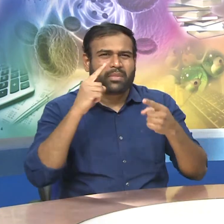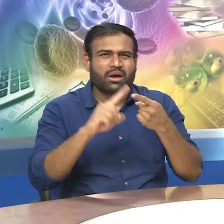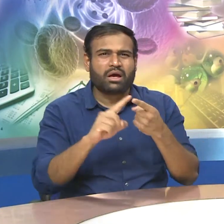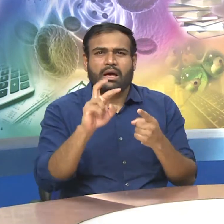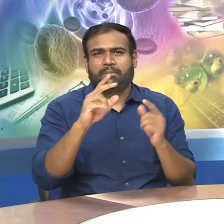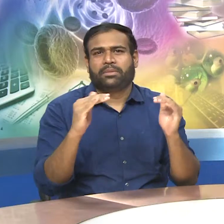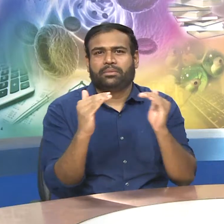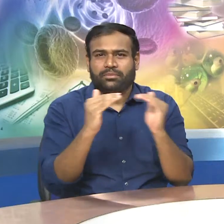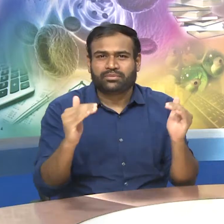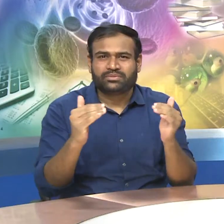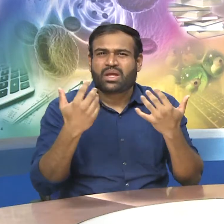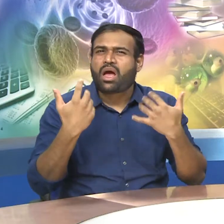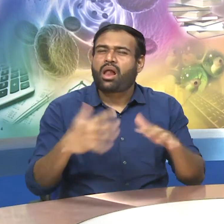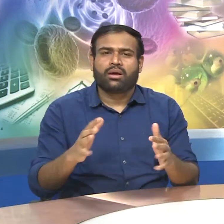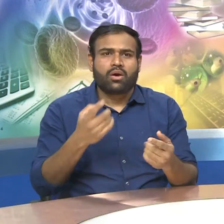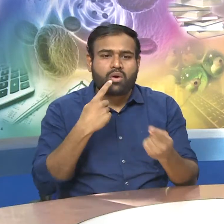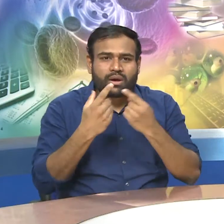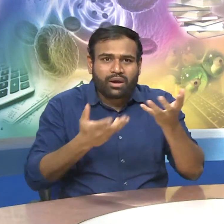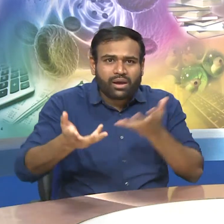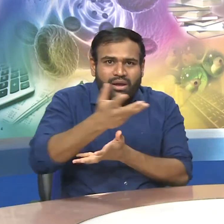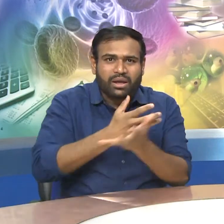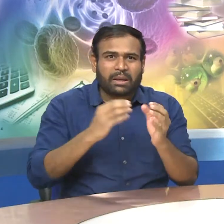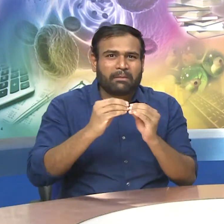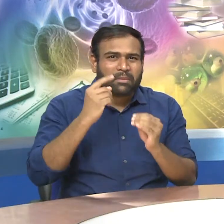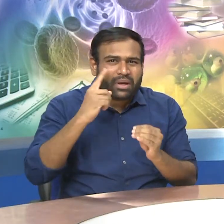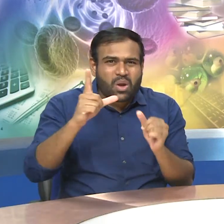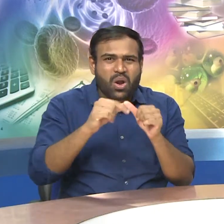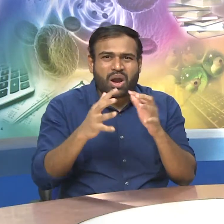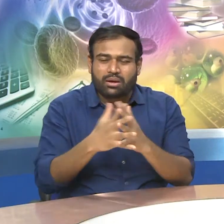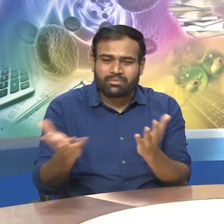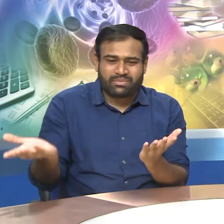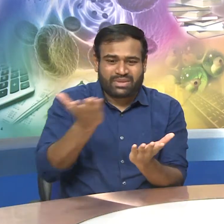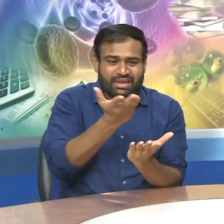A tie means that equal numbers of members